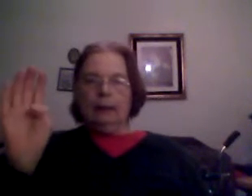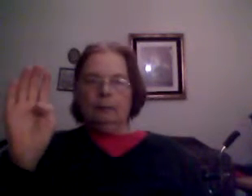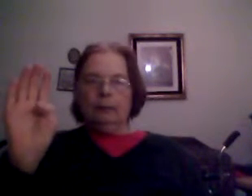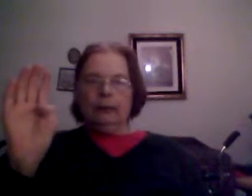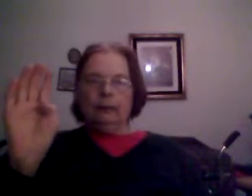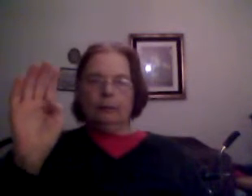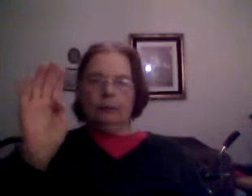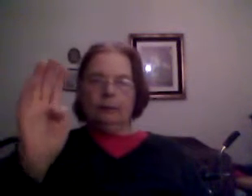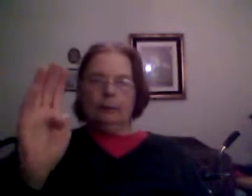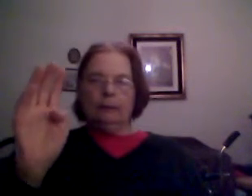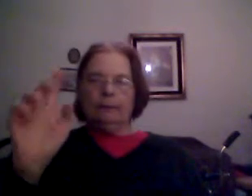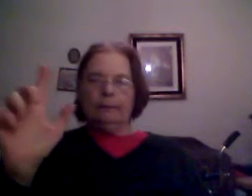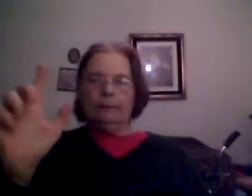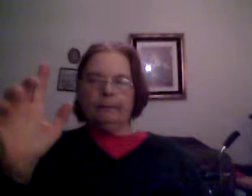a blender,